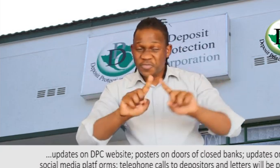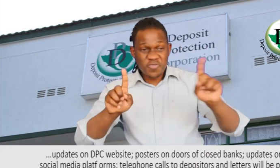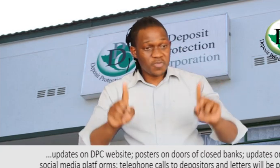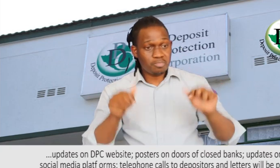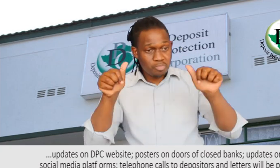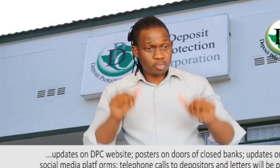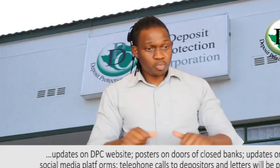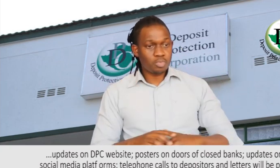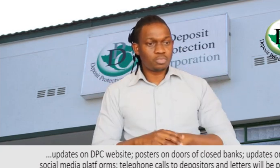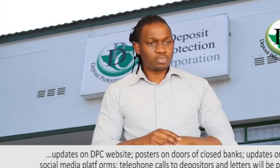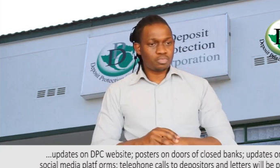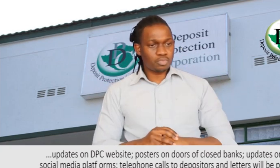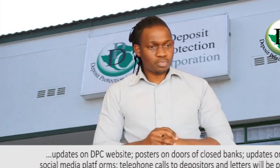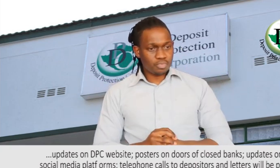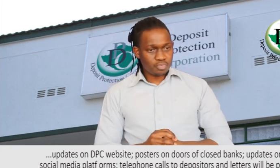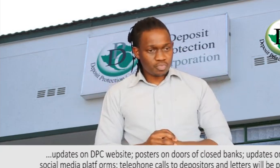updates on DPC website,